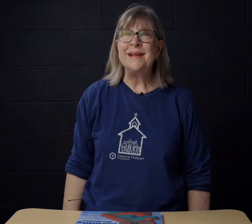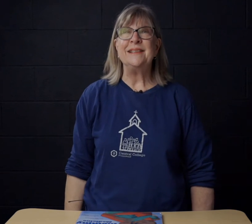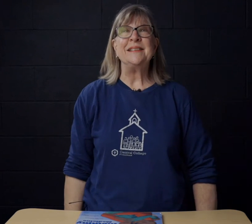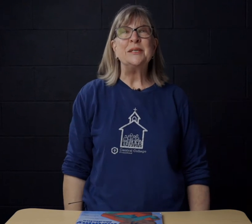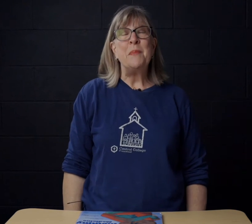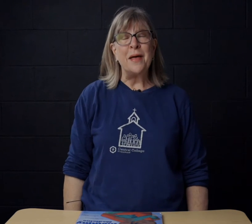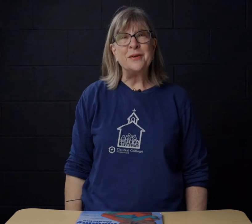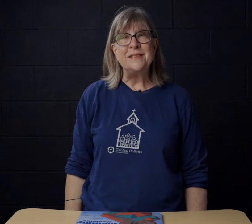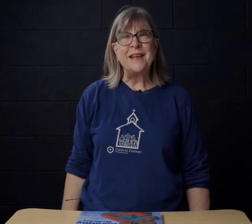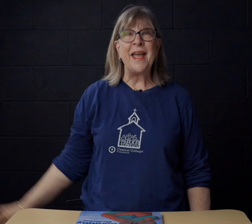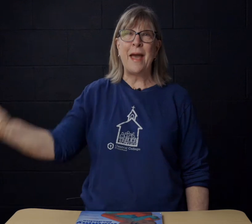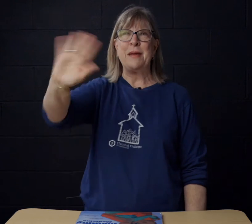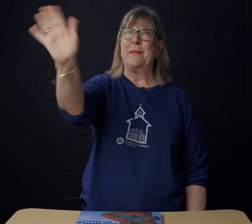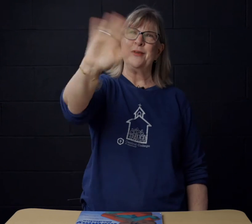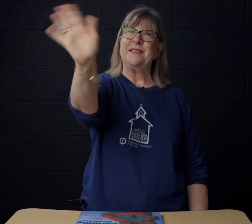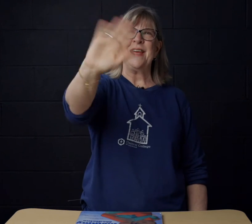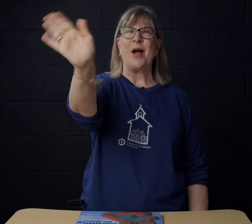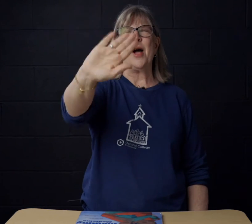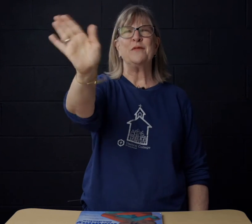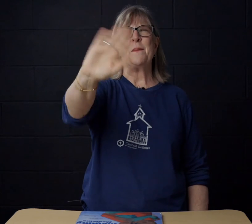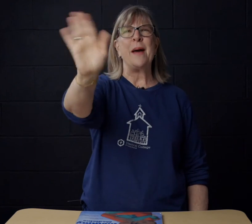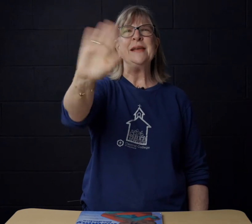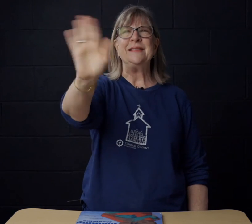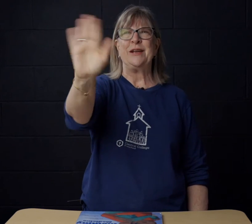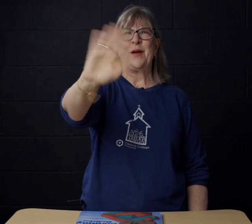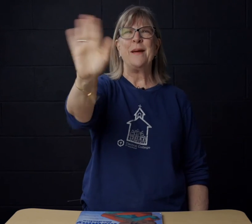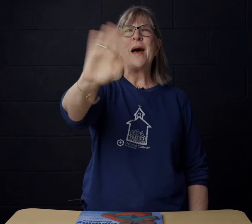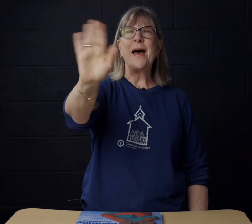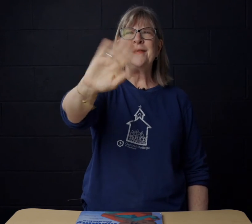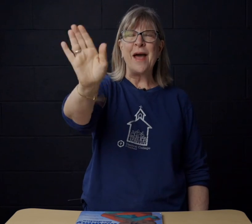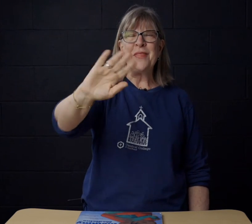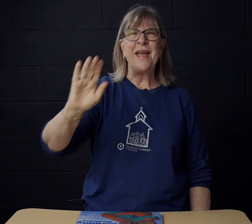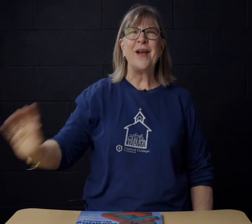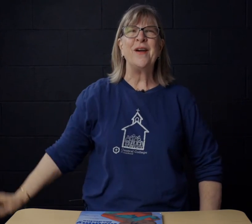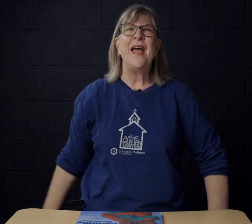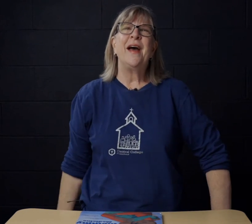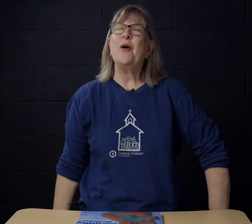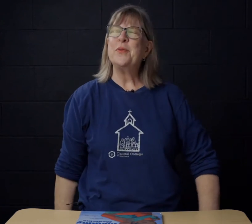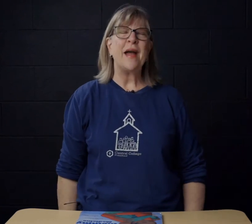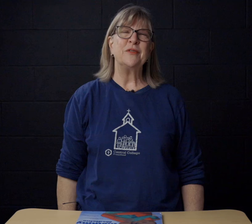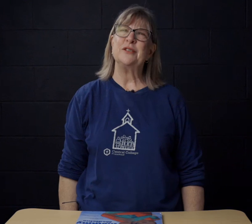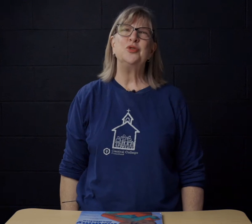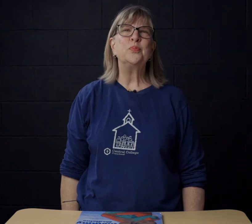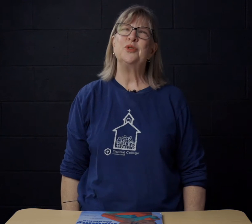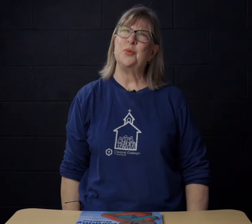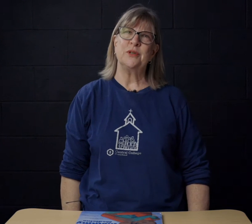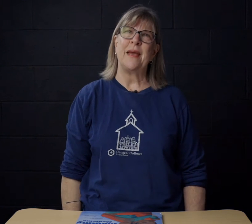mommies. It's Mother's Day. Happy Mother's Day to all of you mommies and grandmas out there. Hope you're having a super, super day